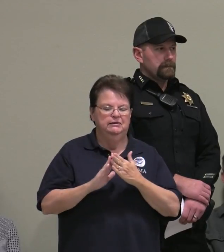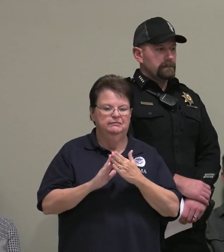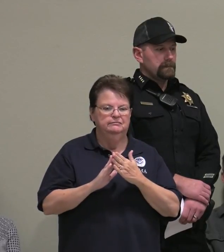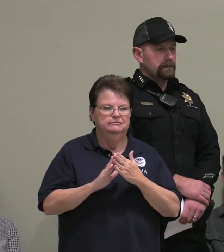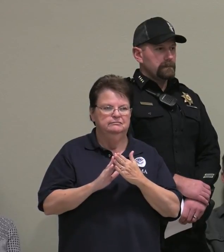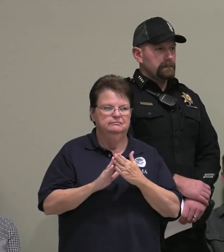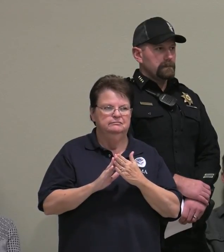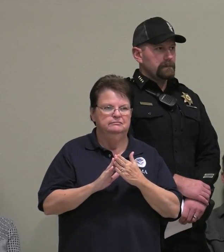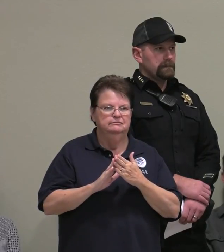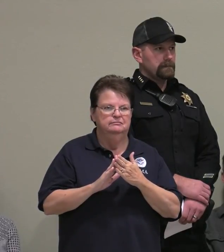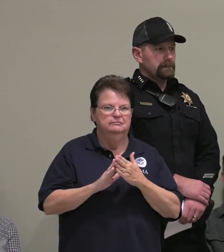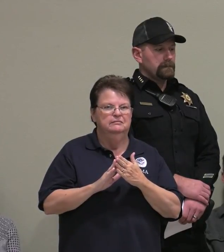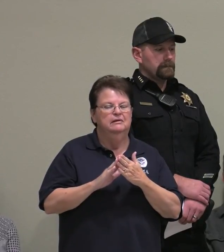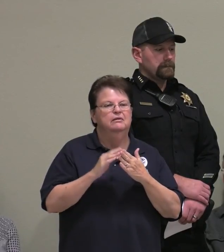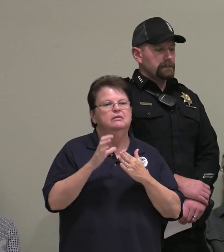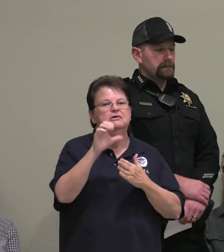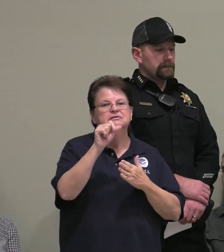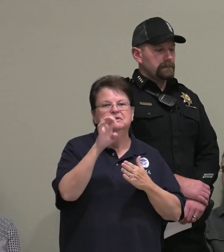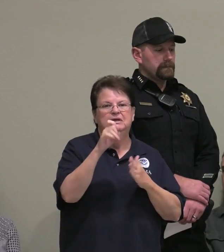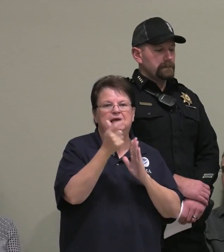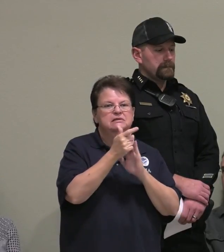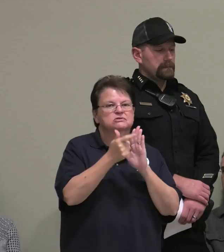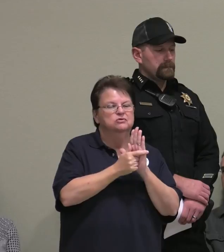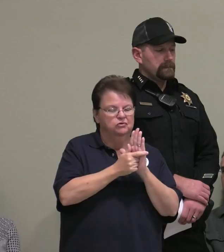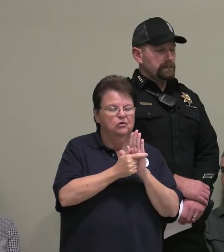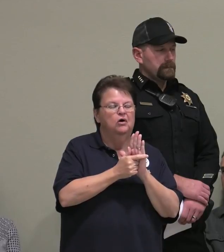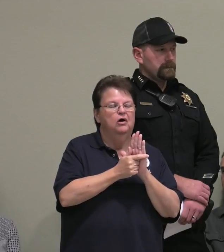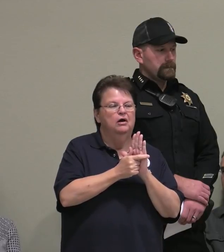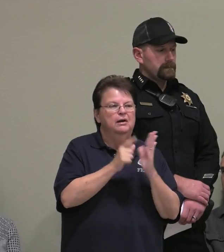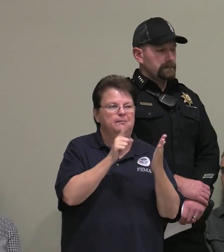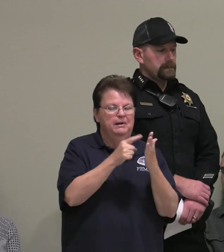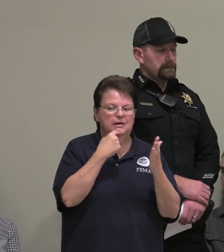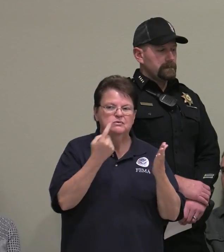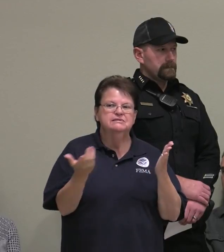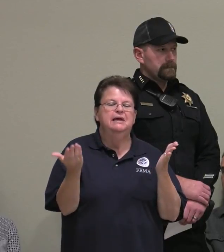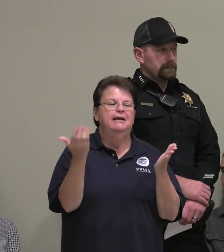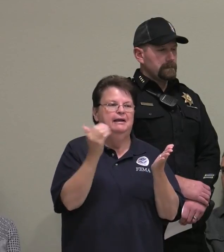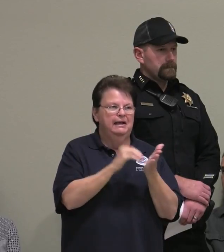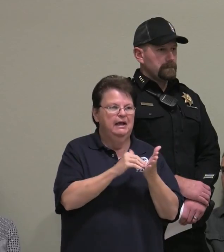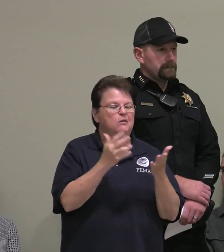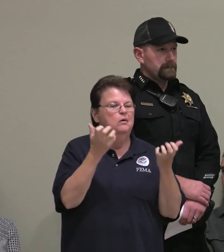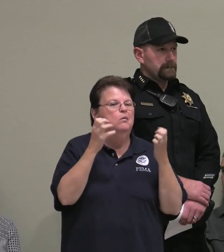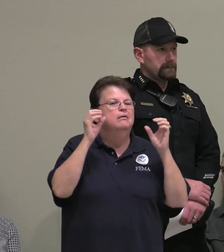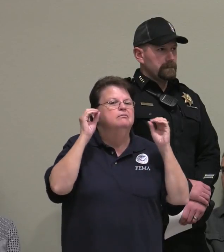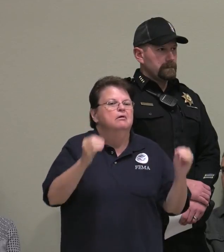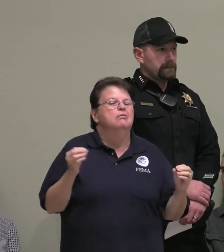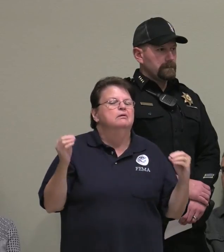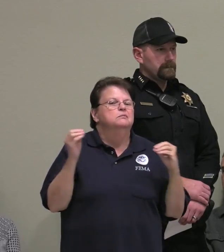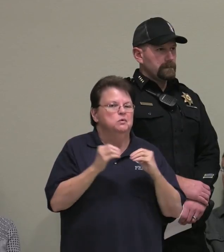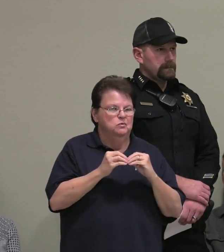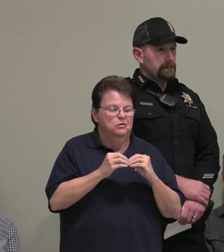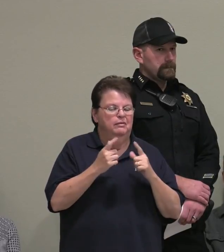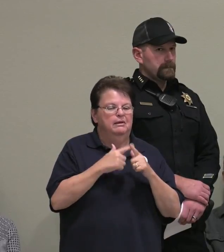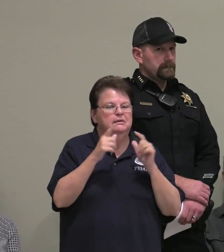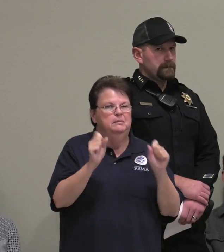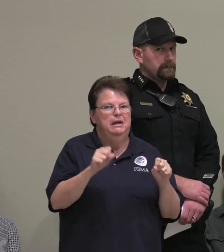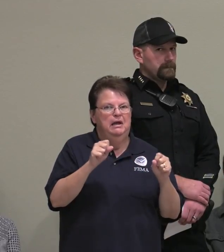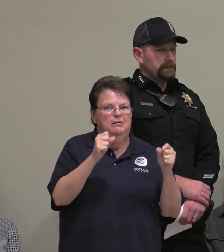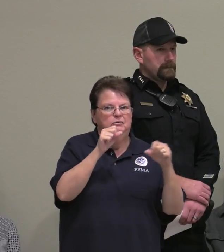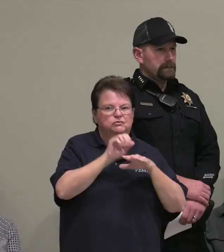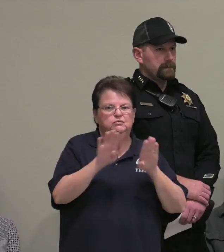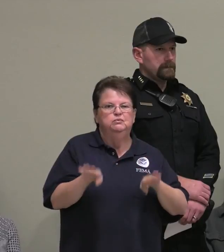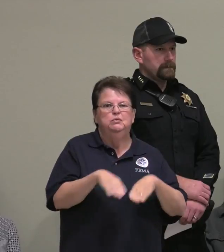There's a whole body of case law that supports that. But I will reiterate to you that we want nothing more than to be able to